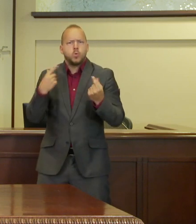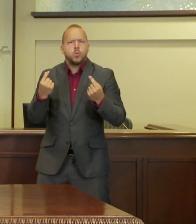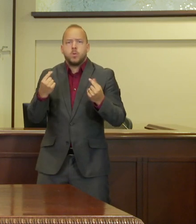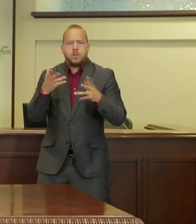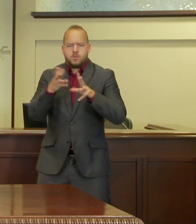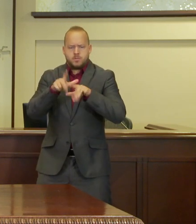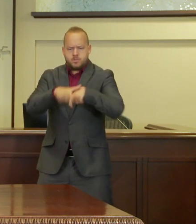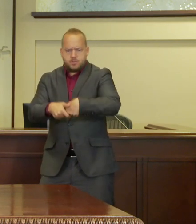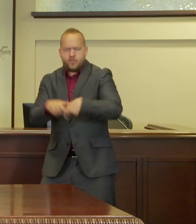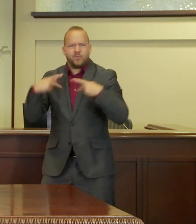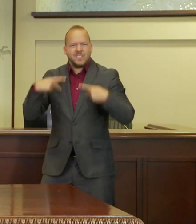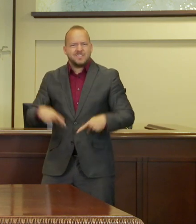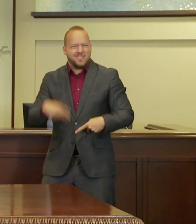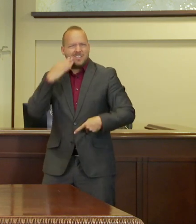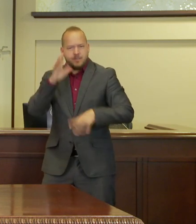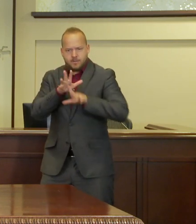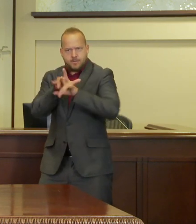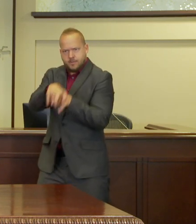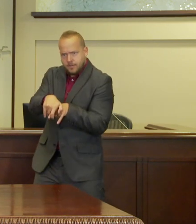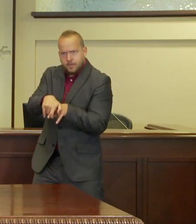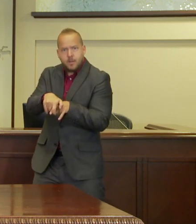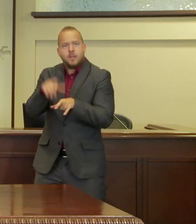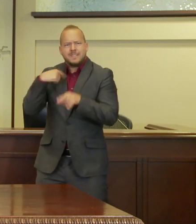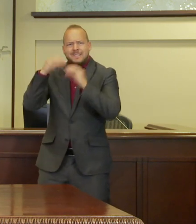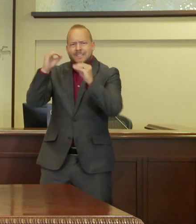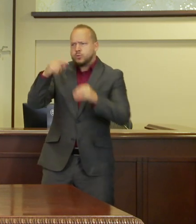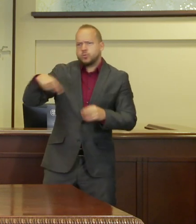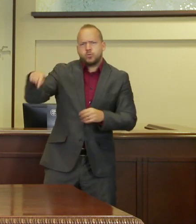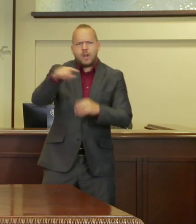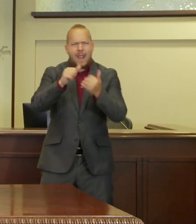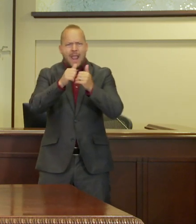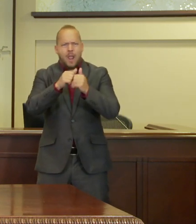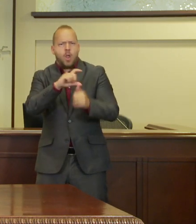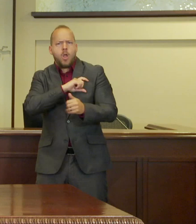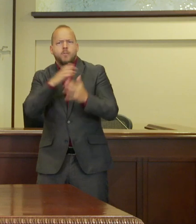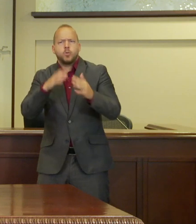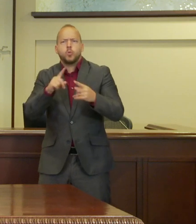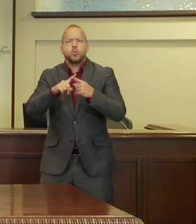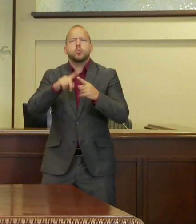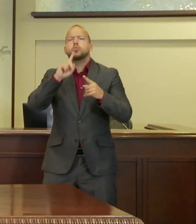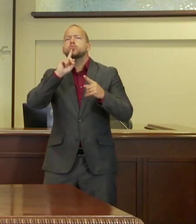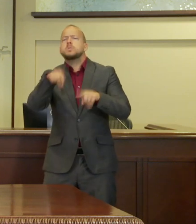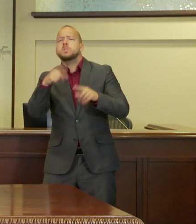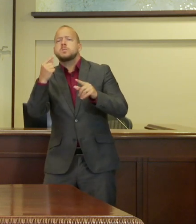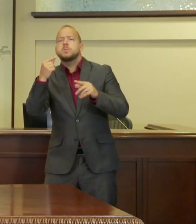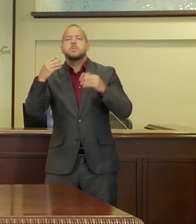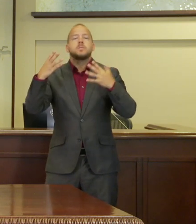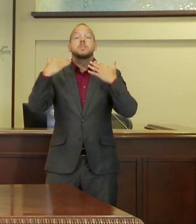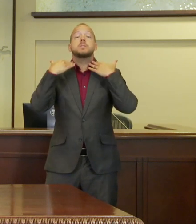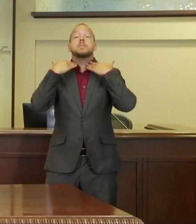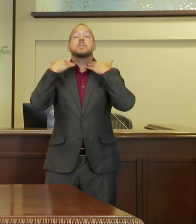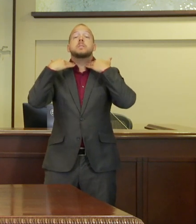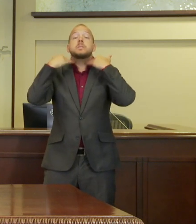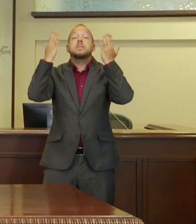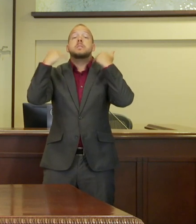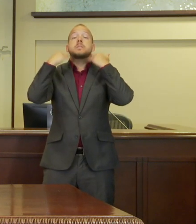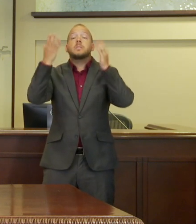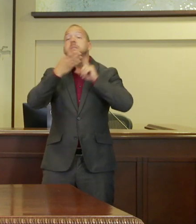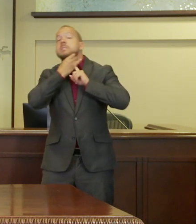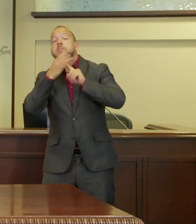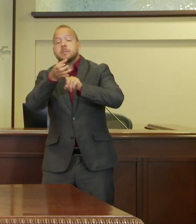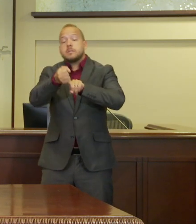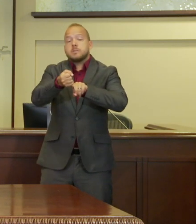we train our officers to avoid the neck because it's a pretty vulnerable area on people. And